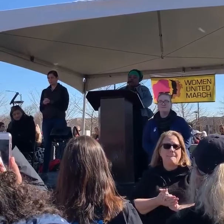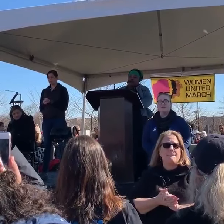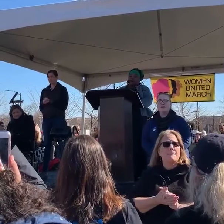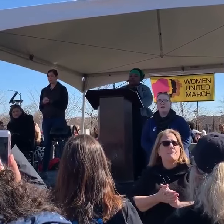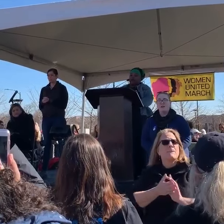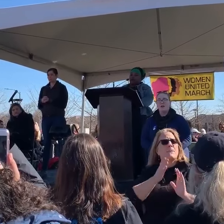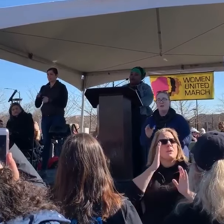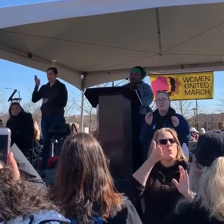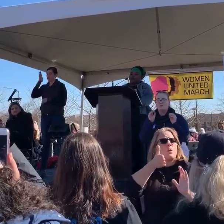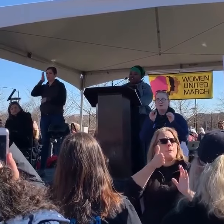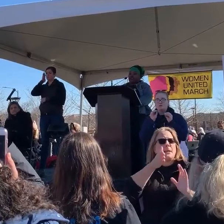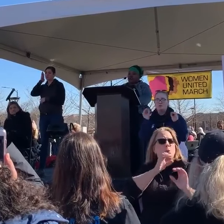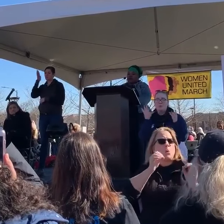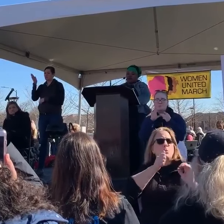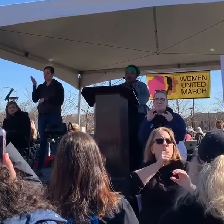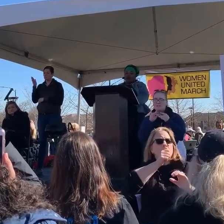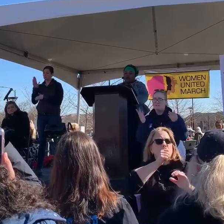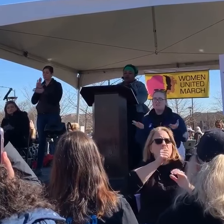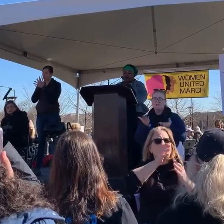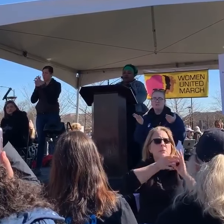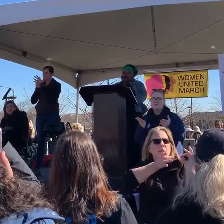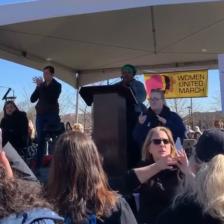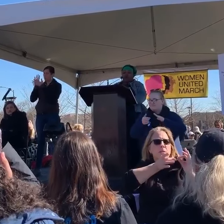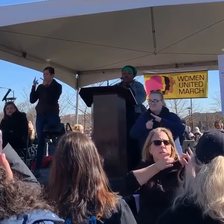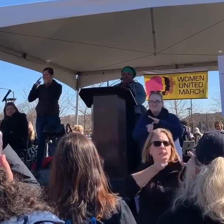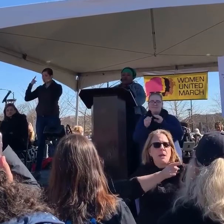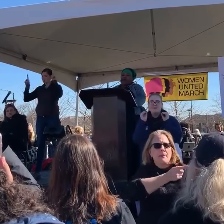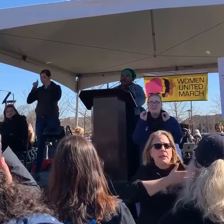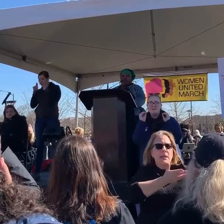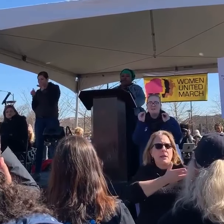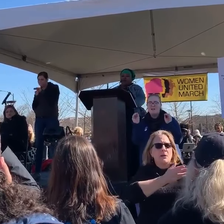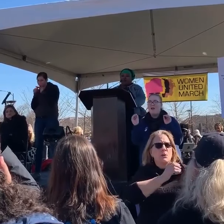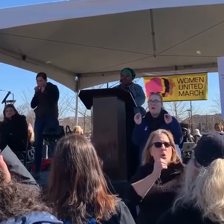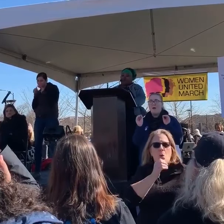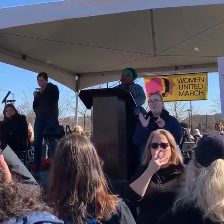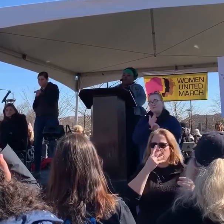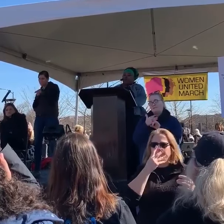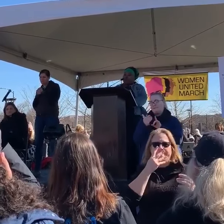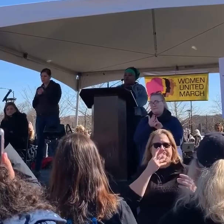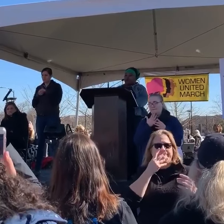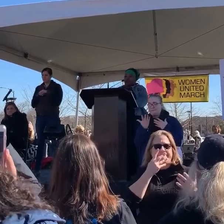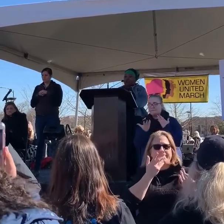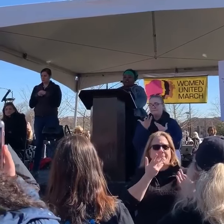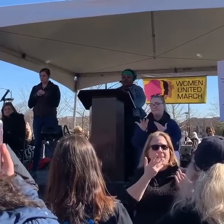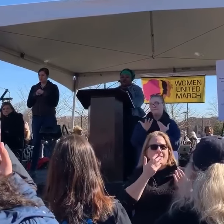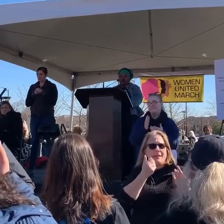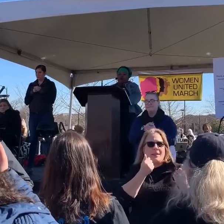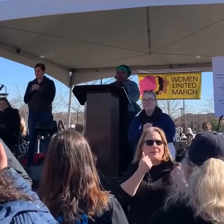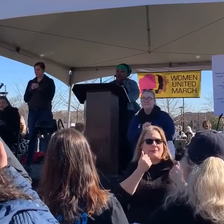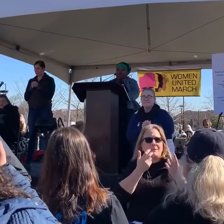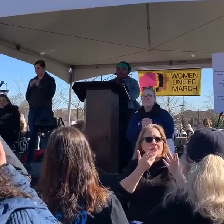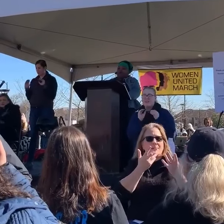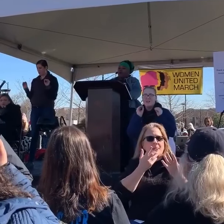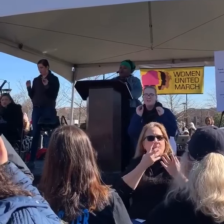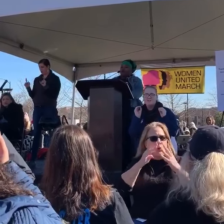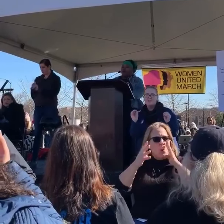There will be no subliminal messages here, no beating around anyone's proverbial bush,